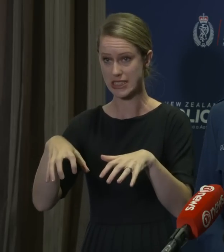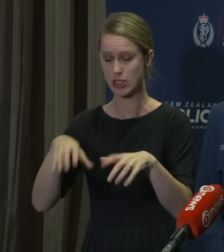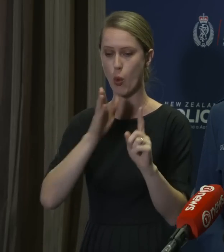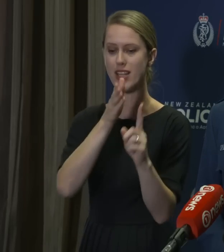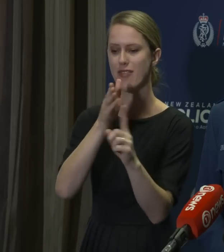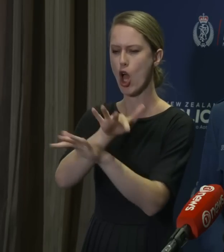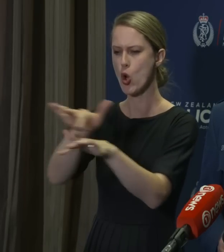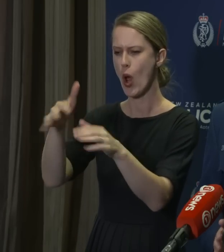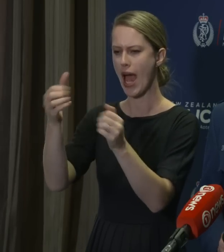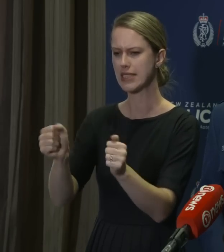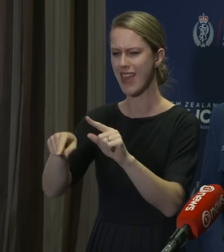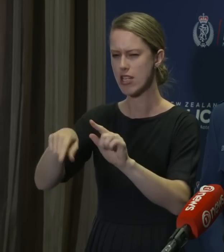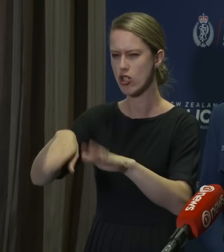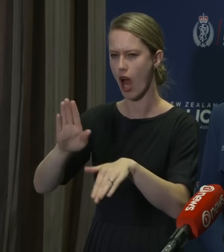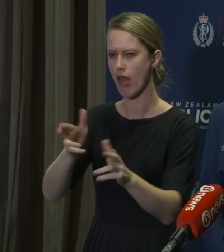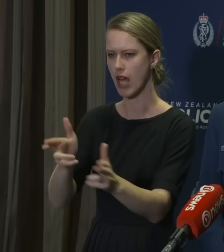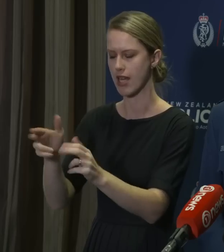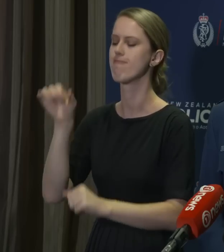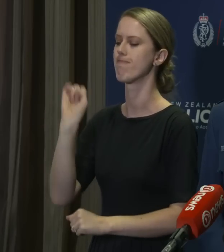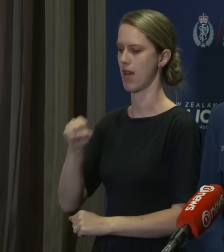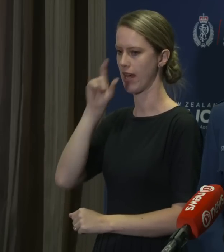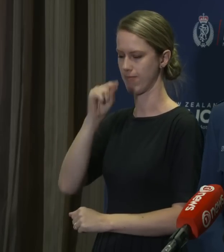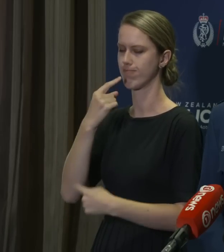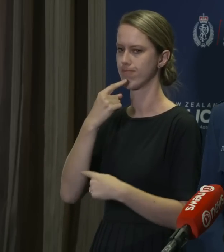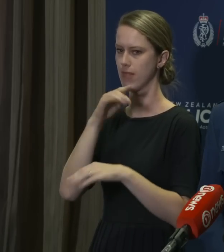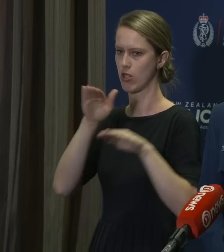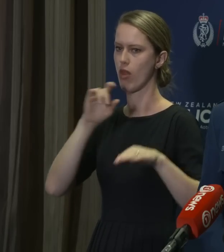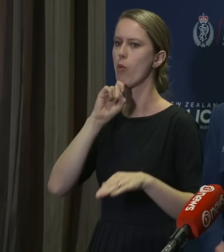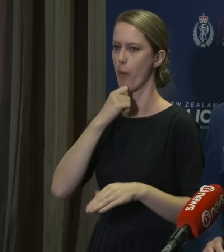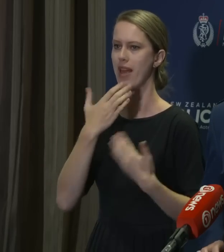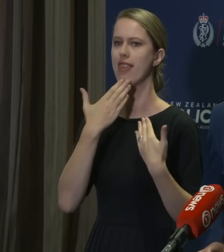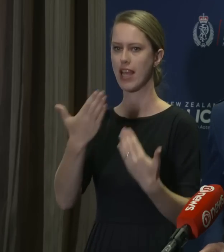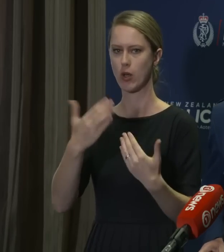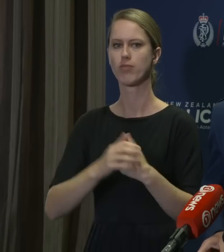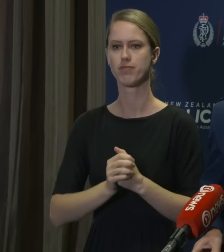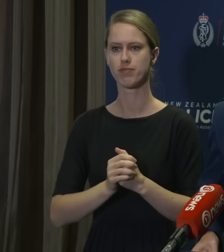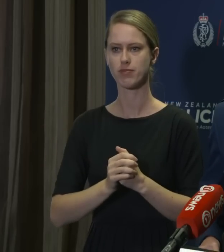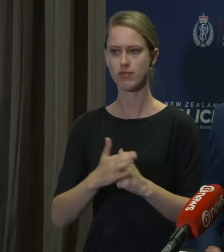to identify. Yes, I can assure you there will be. Thank you. I think